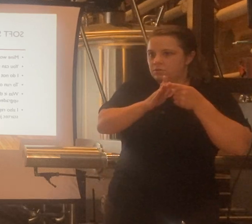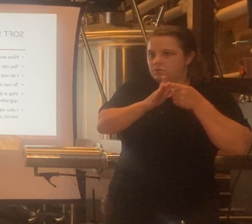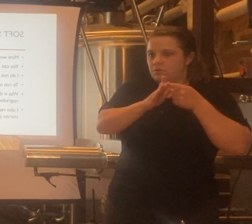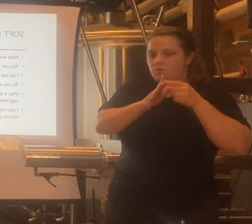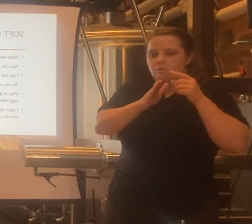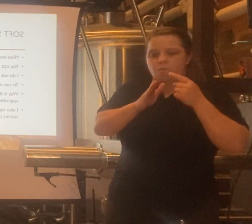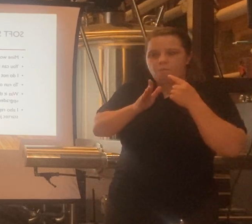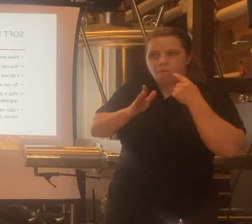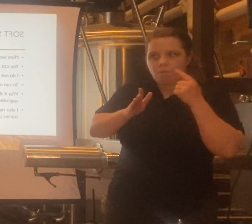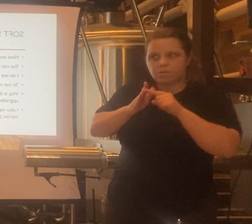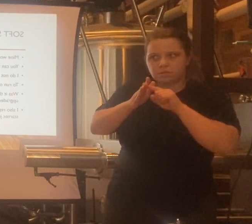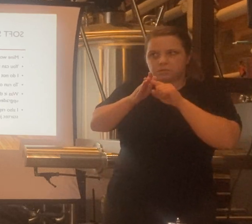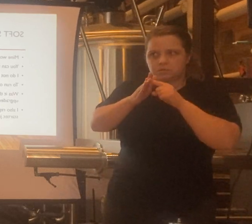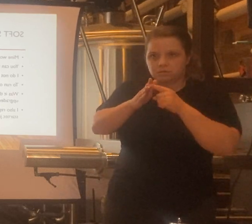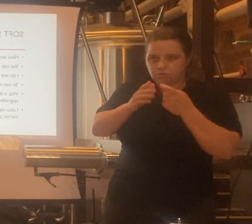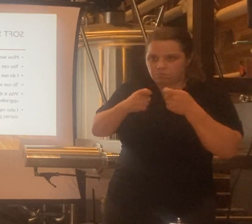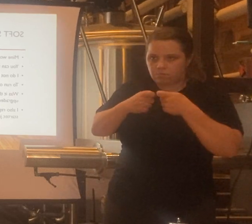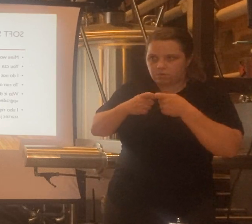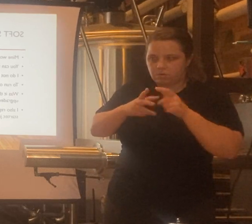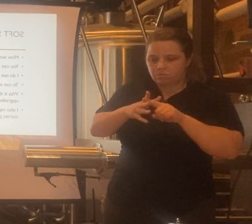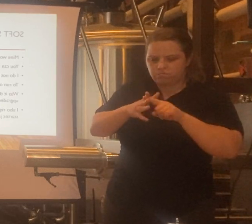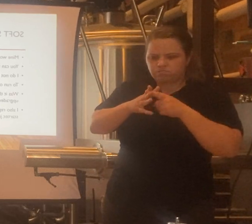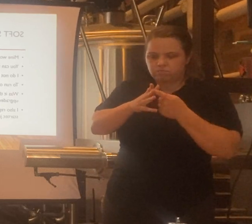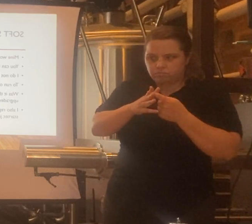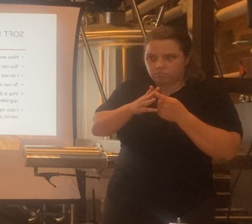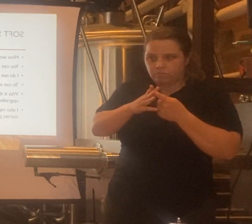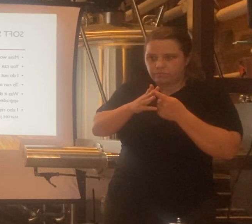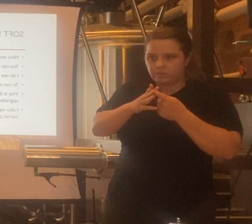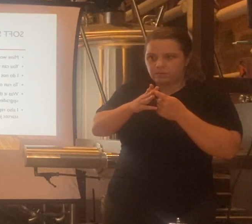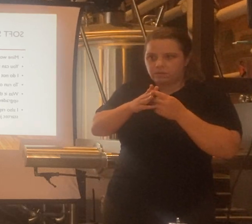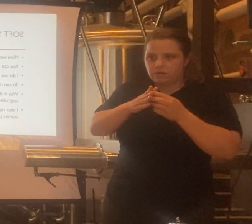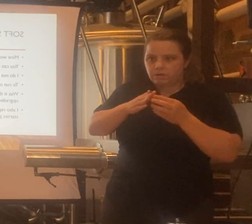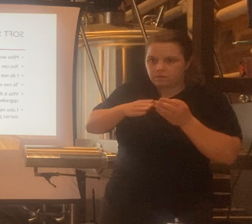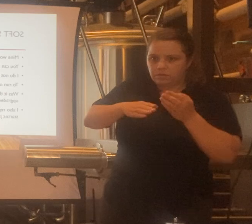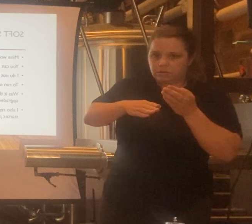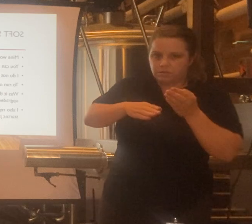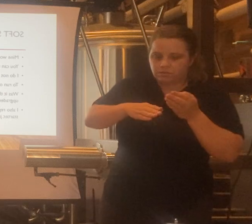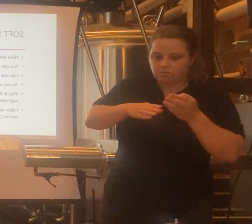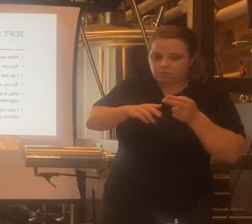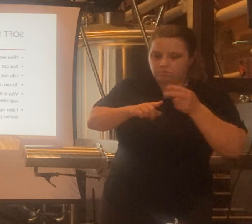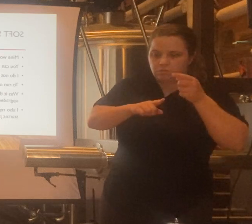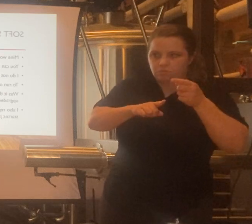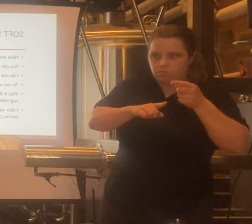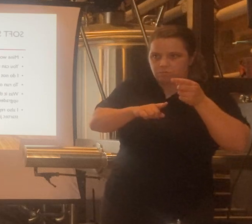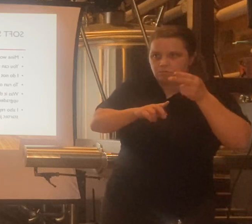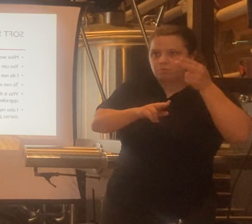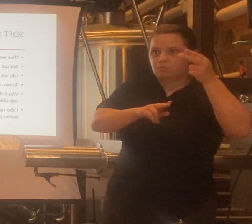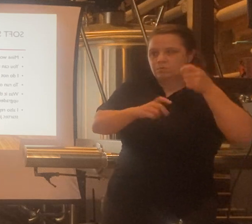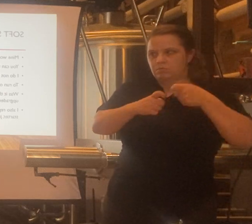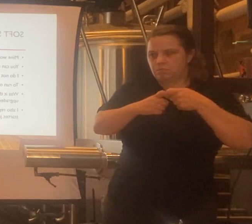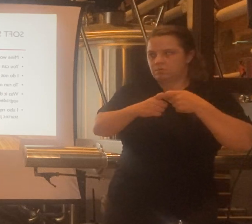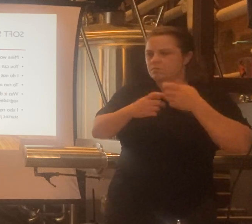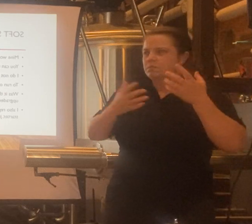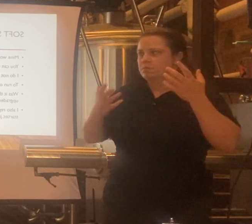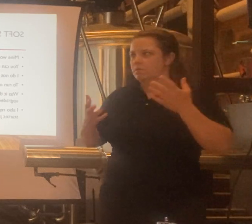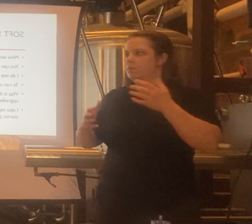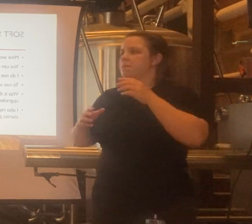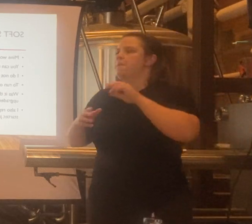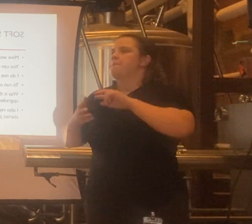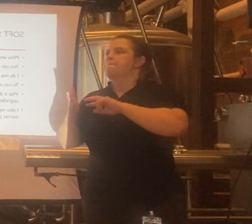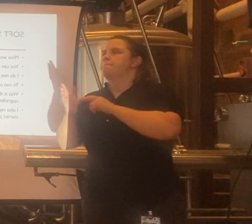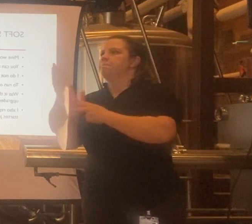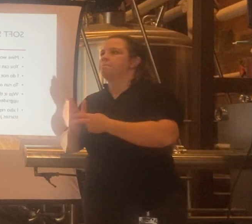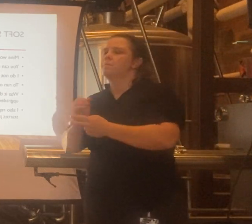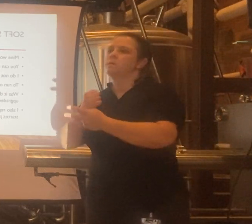start up, and then it slowly increases it to where they think that the motor needs to run. So in theory, they're supposed to save you power,